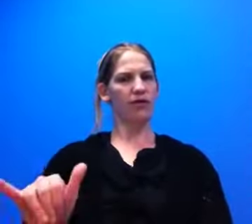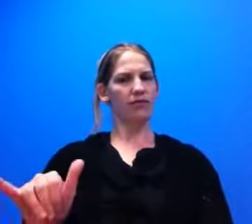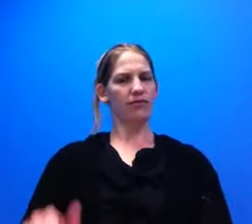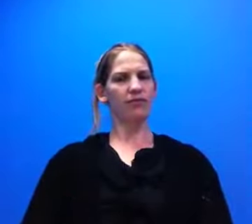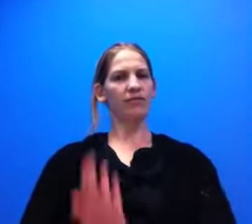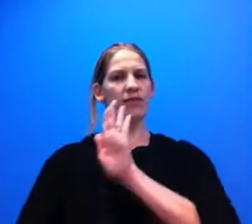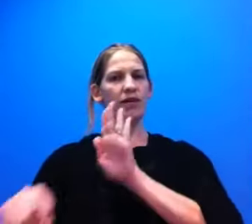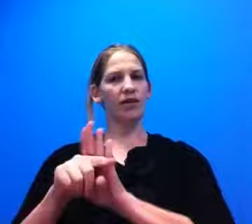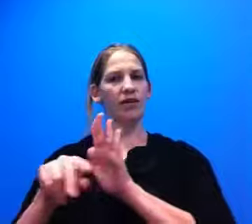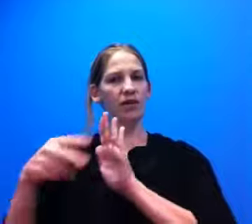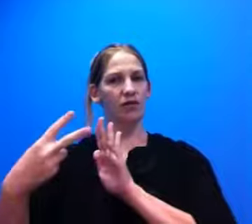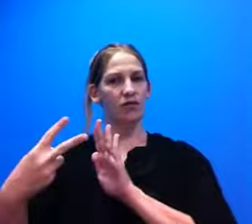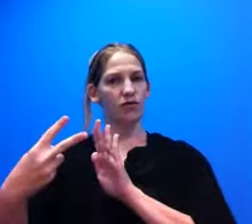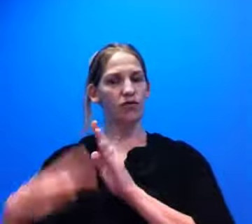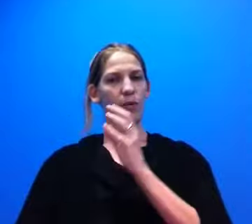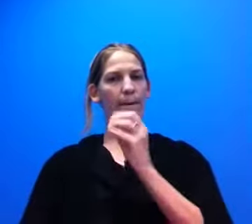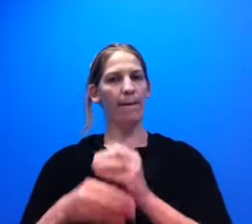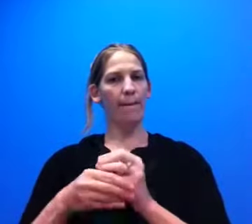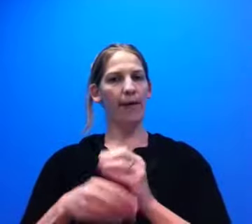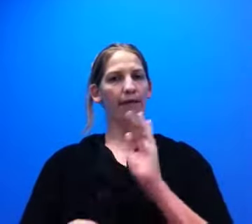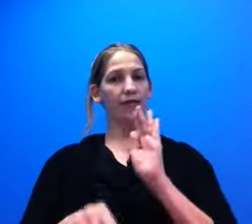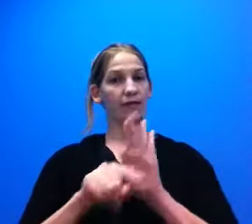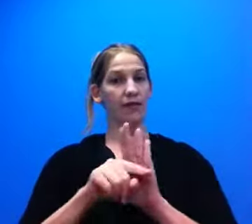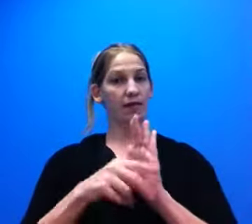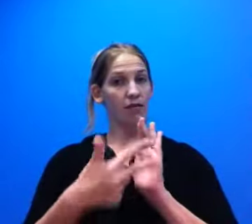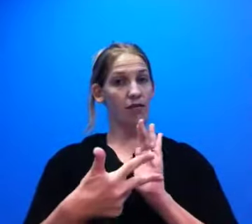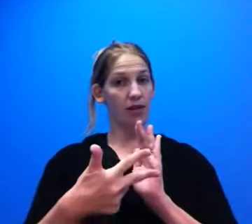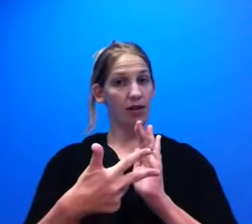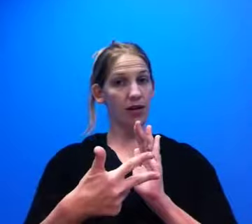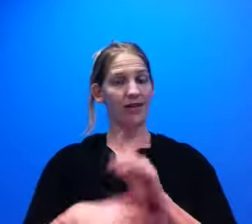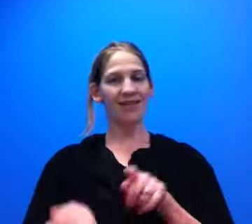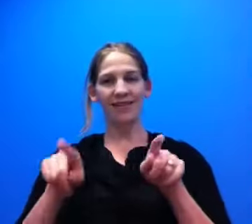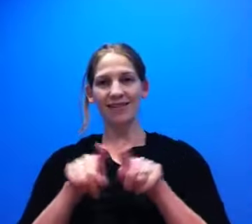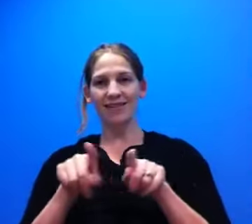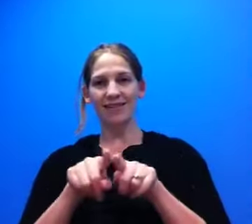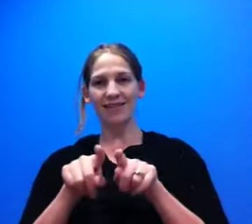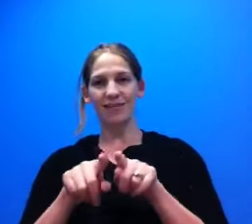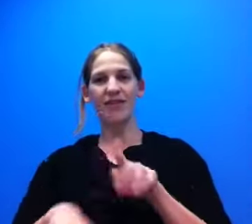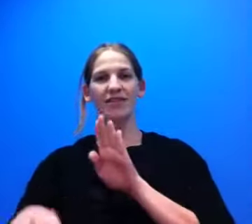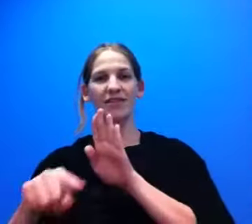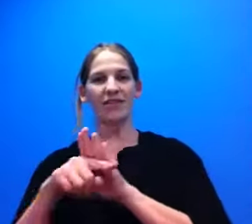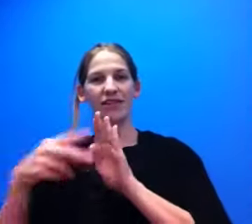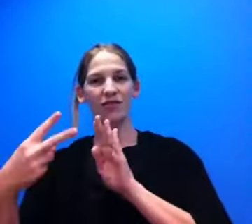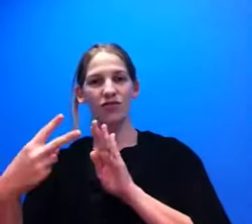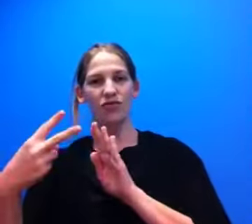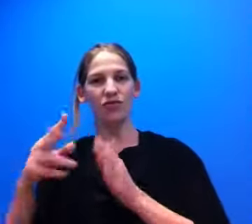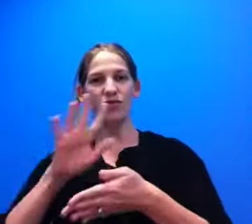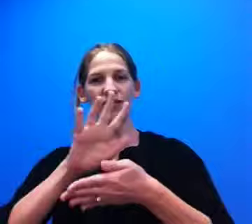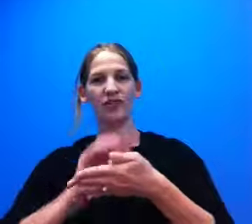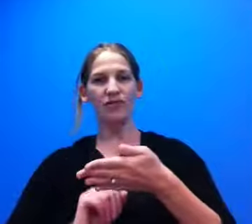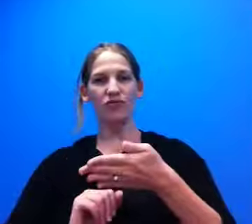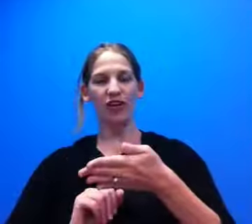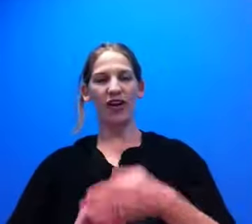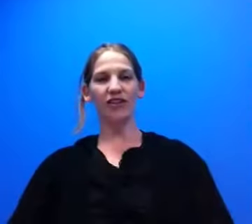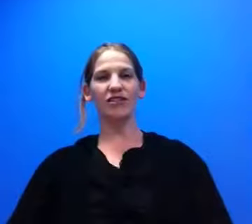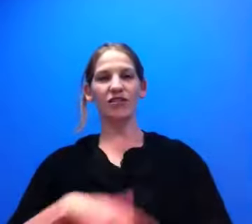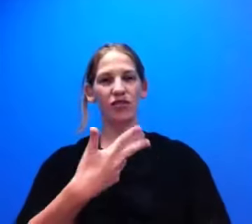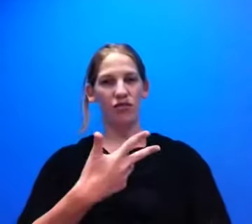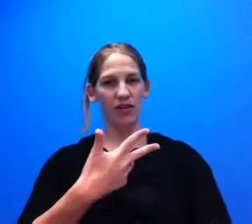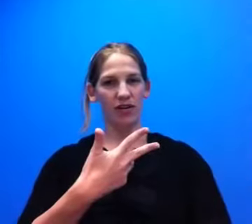a negative 3 is simply negative 2 subtract 3. Very good, Charlie. And what is our result? Negative 5. Okay, we got